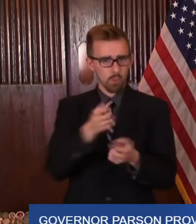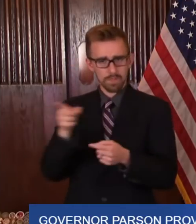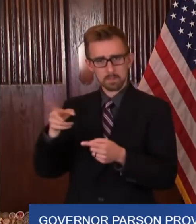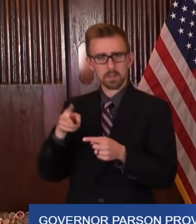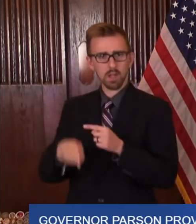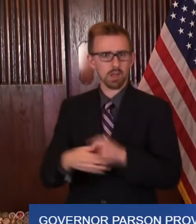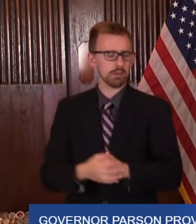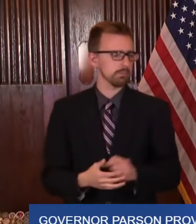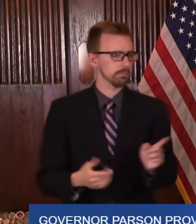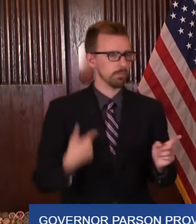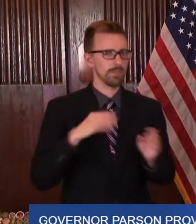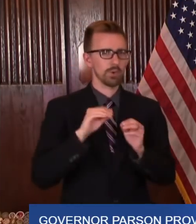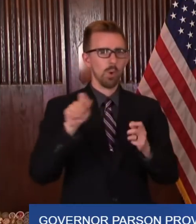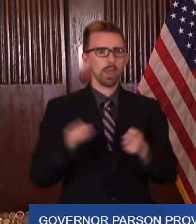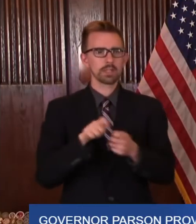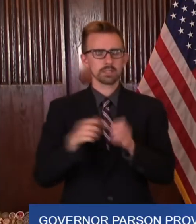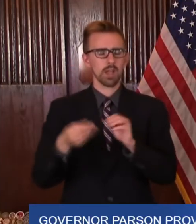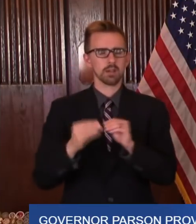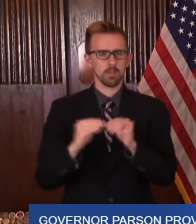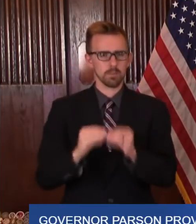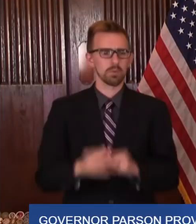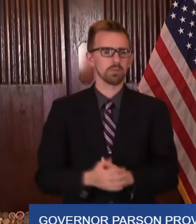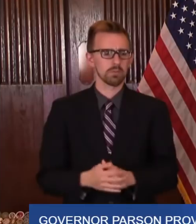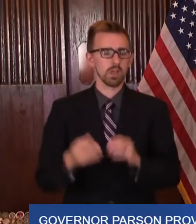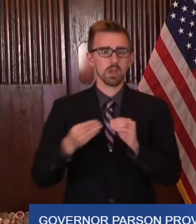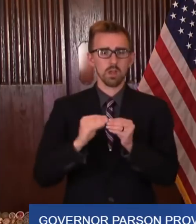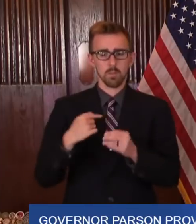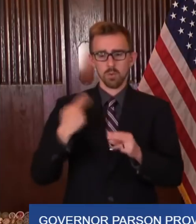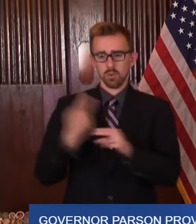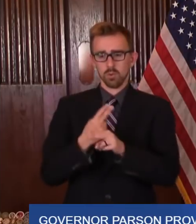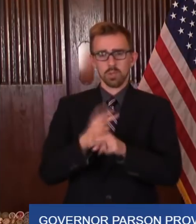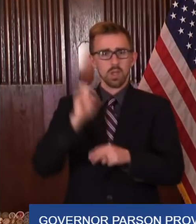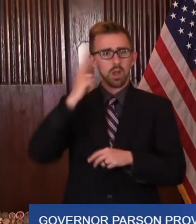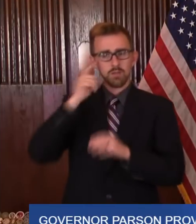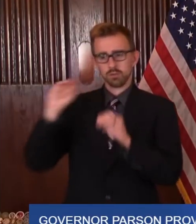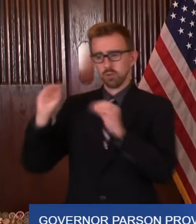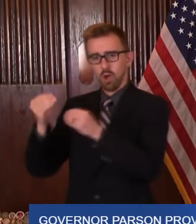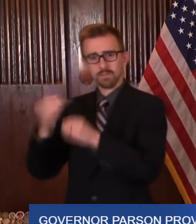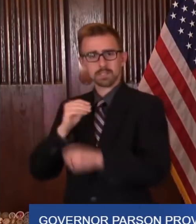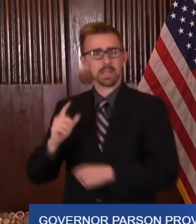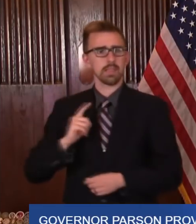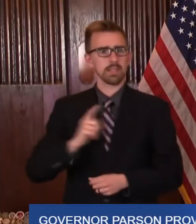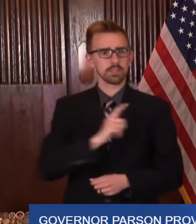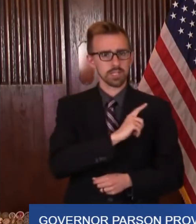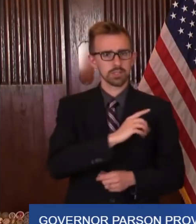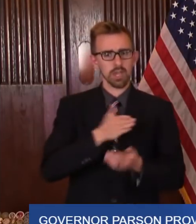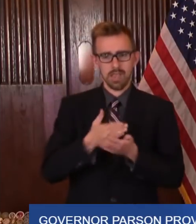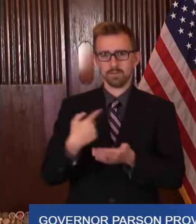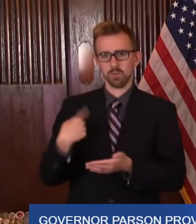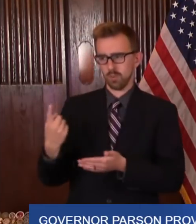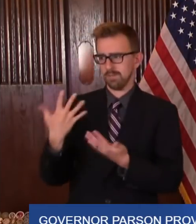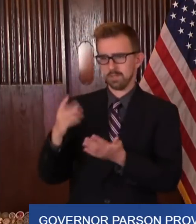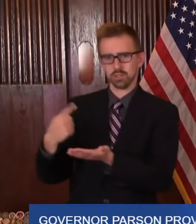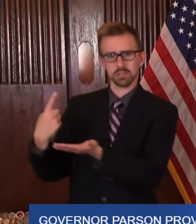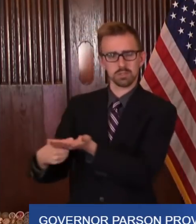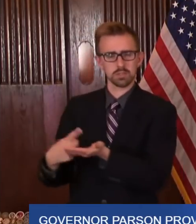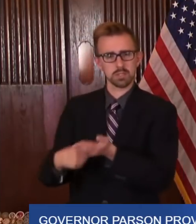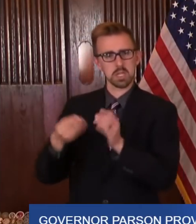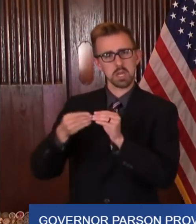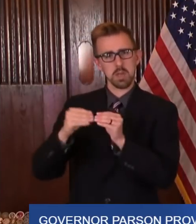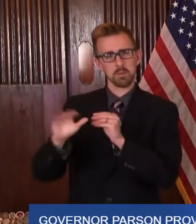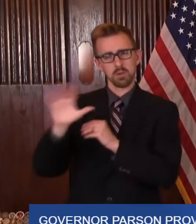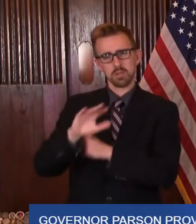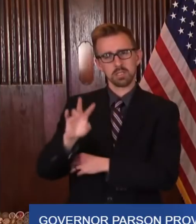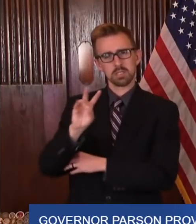exact number any of us have right now. I think the number we're utilizing both here in the governor's office and the legislatures after talking, I think the number is going to be somewhere